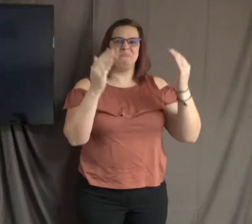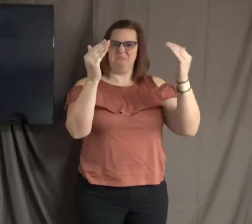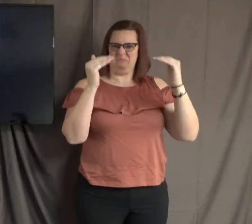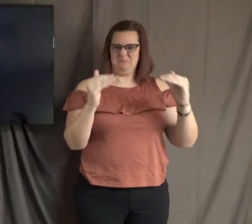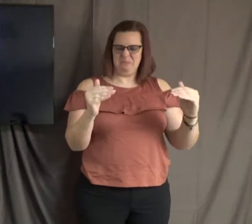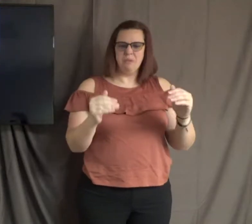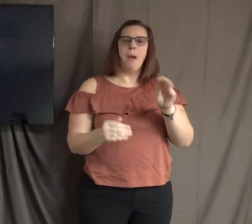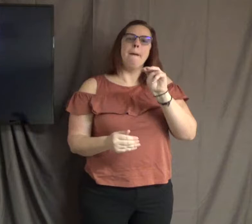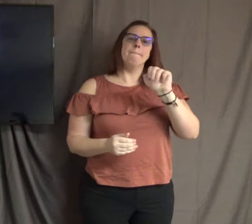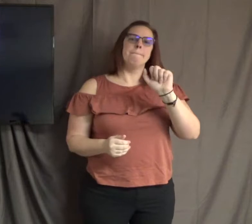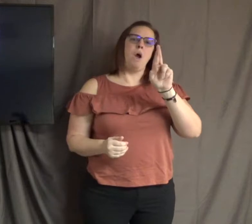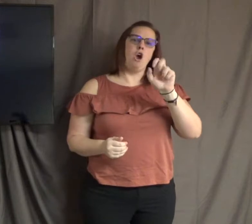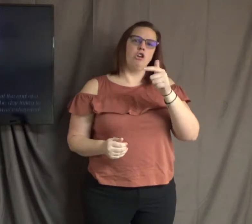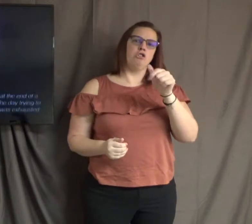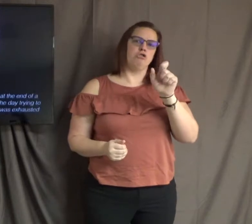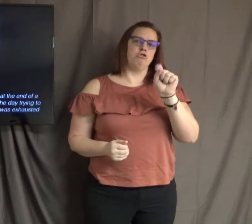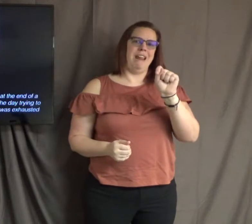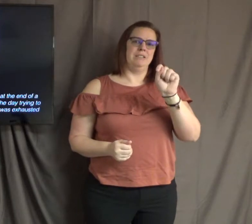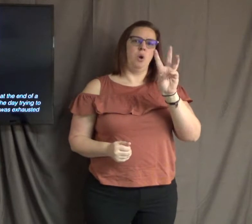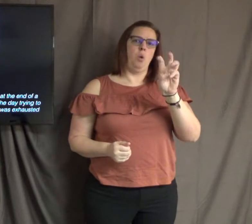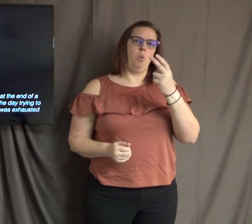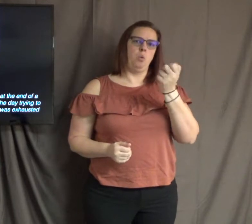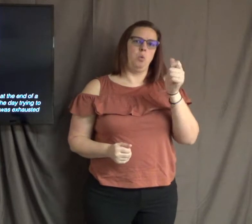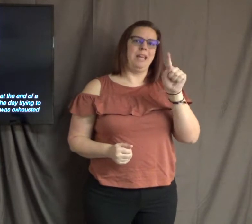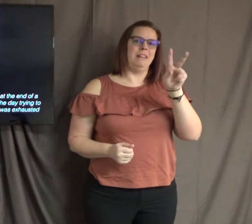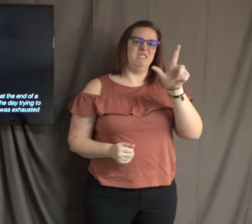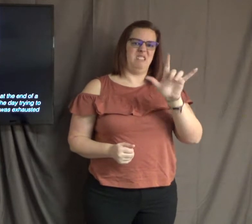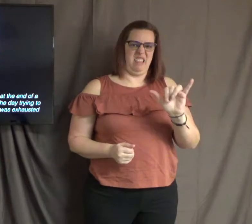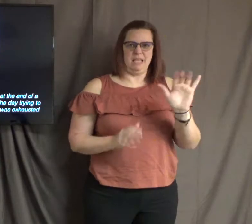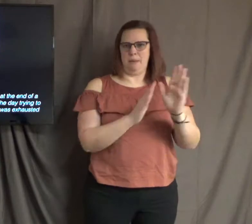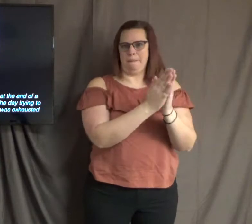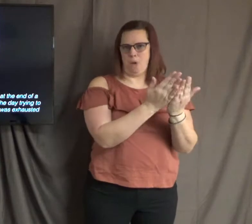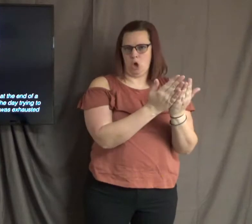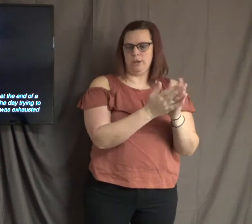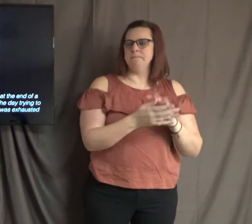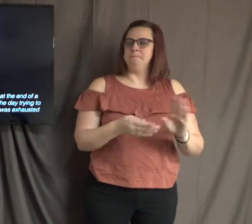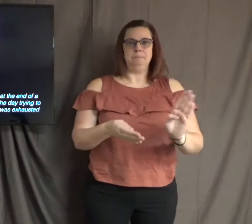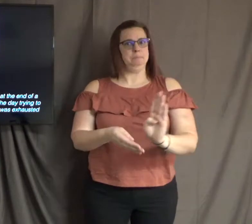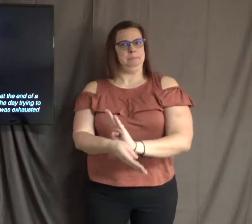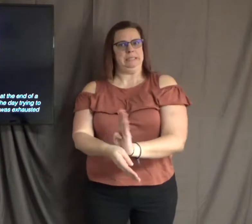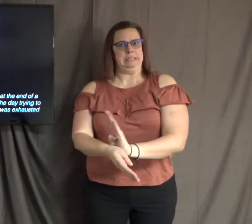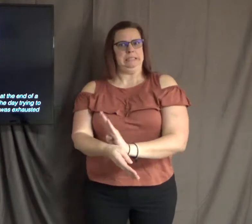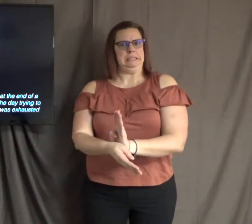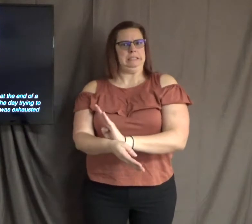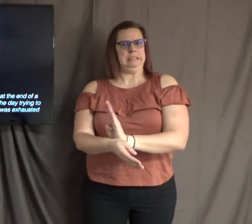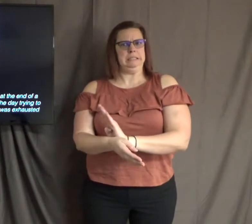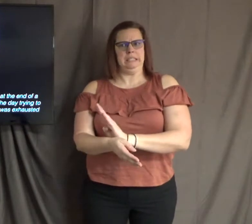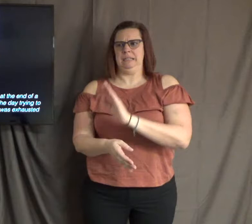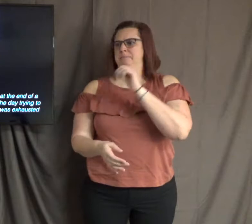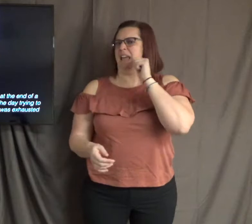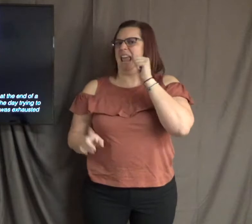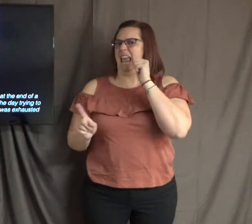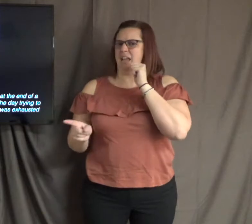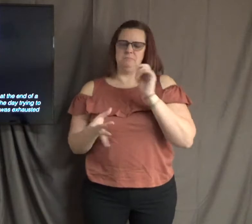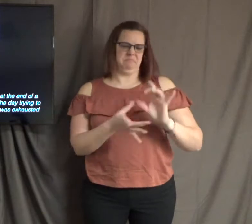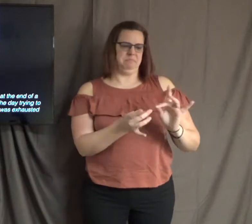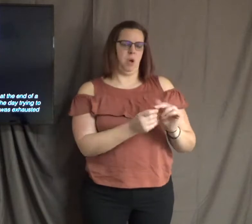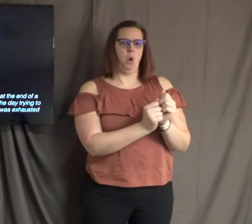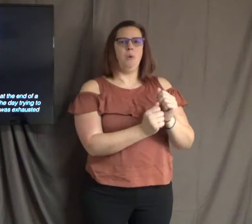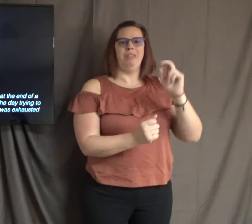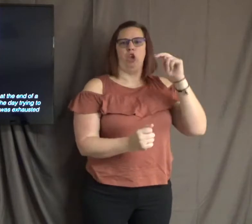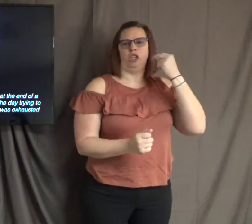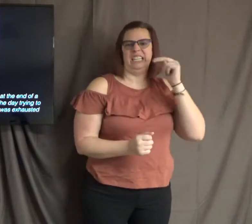Perseverance. A busy executive was speaking to her 6-year-old niece at the end of a particularly frustrating